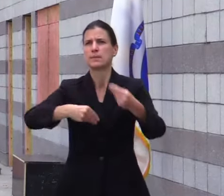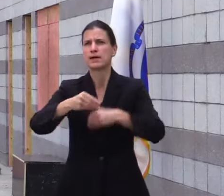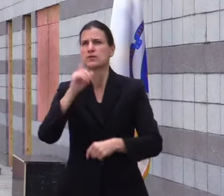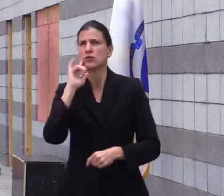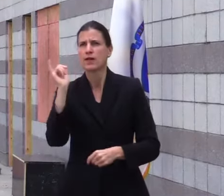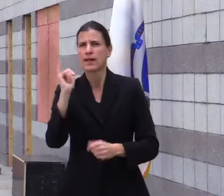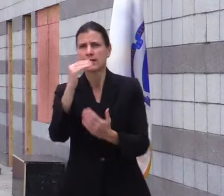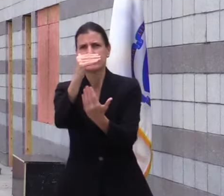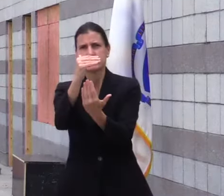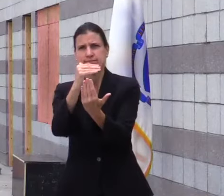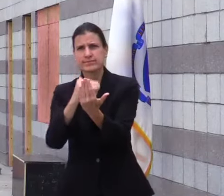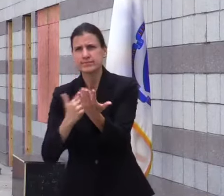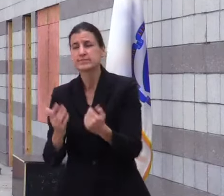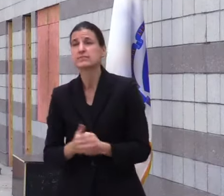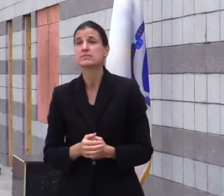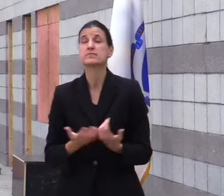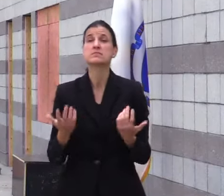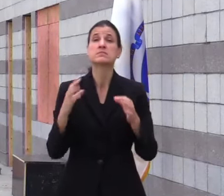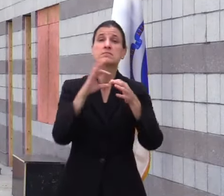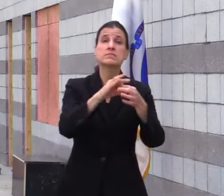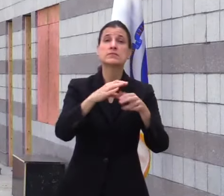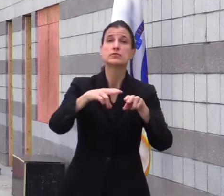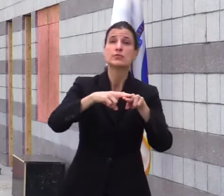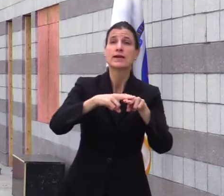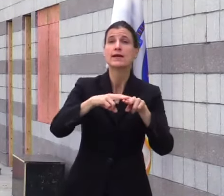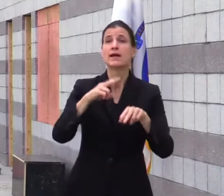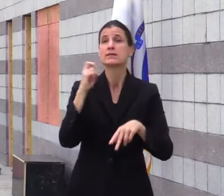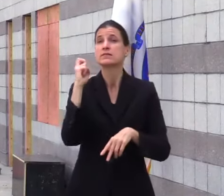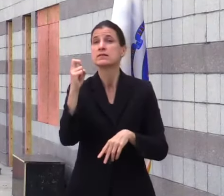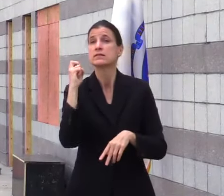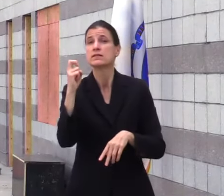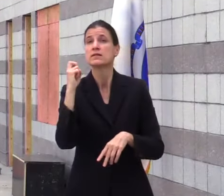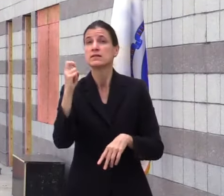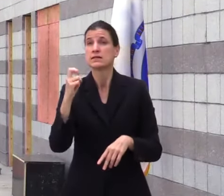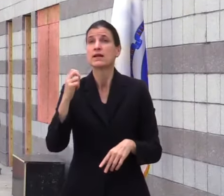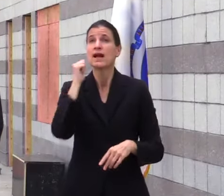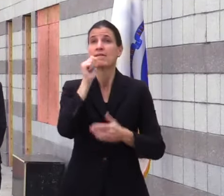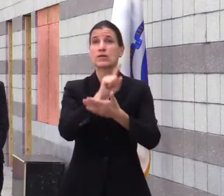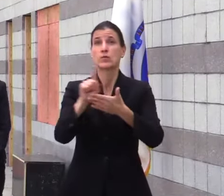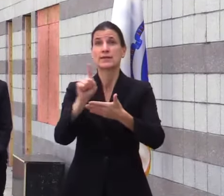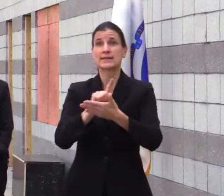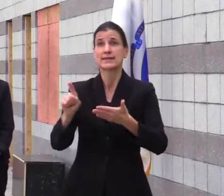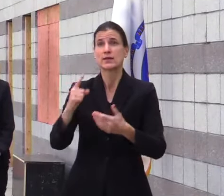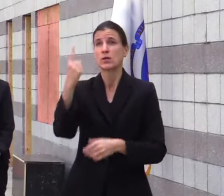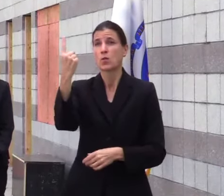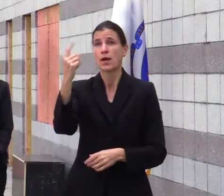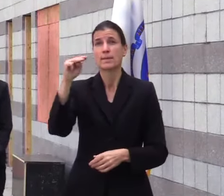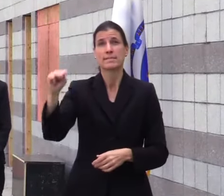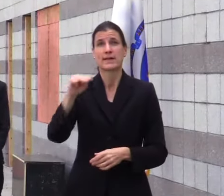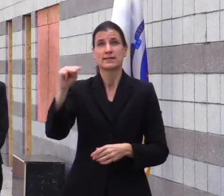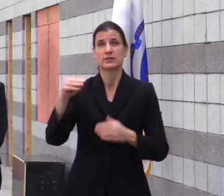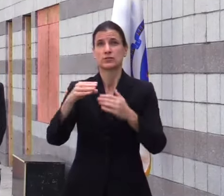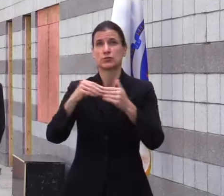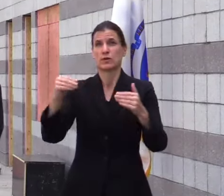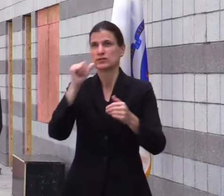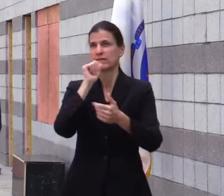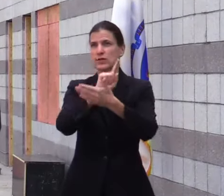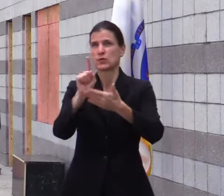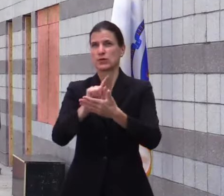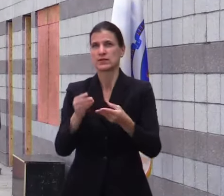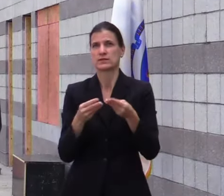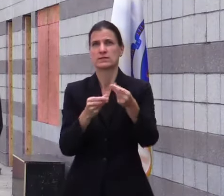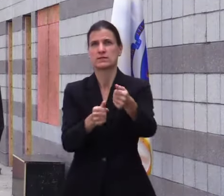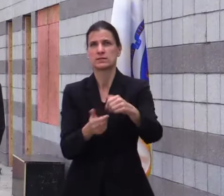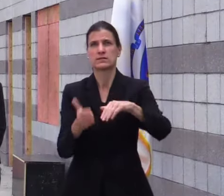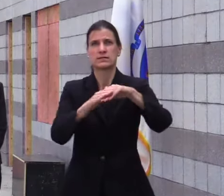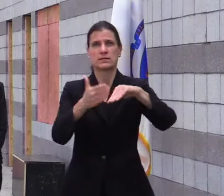we are spending $1 million more per week on PPE and cleaning and